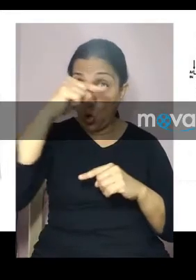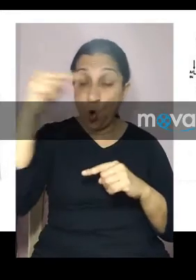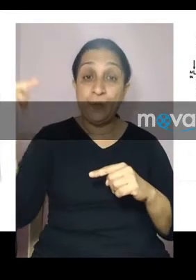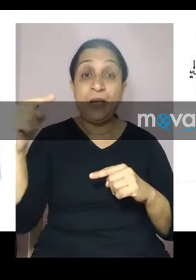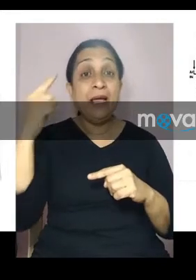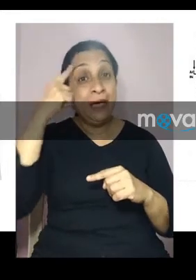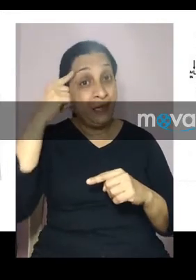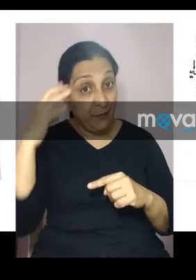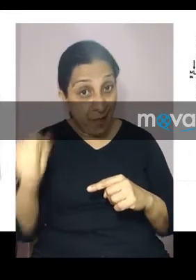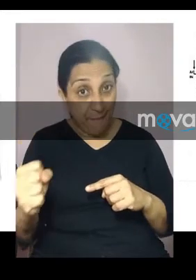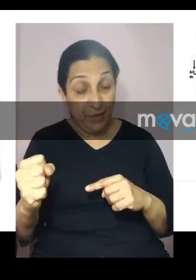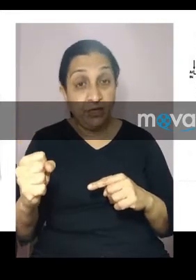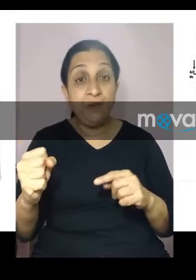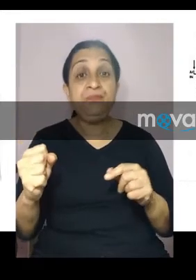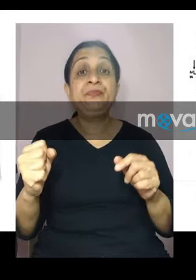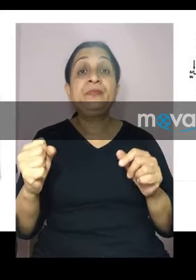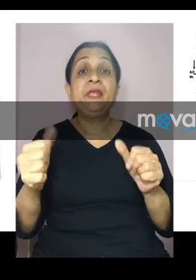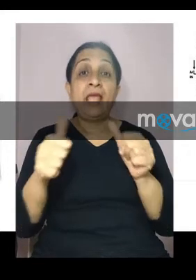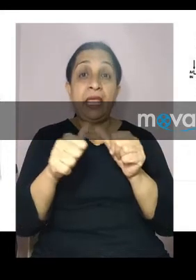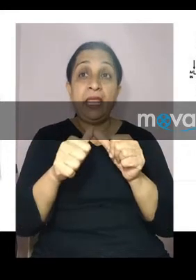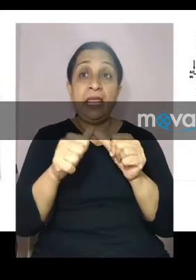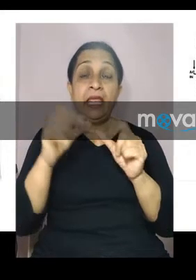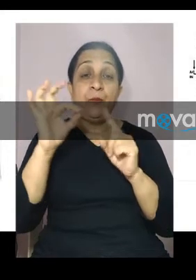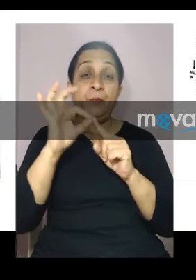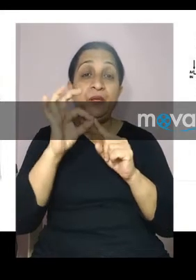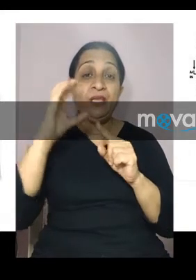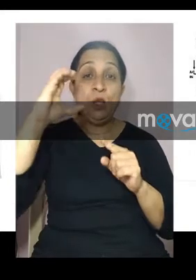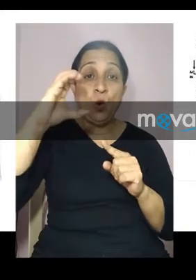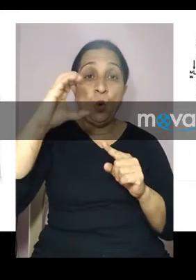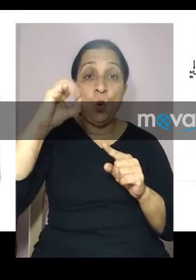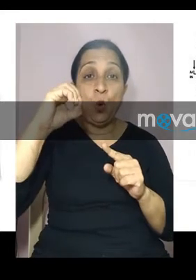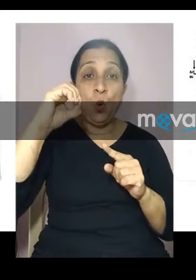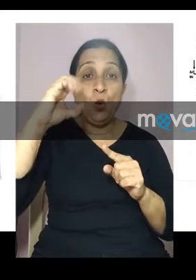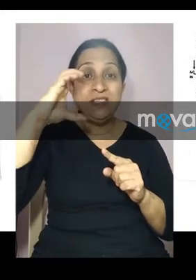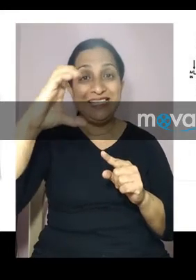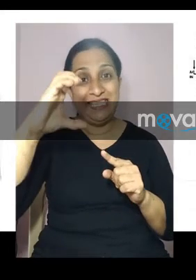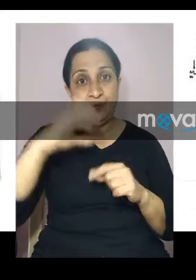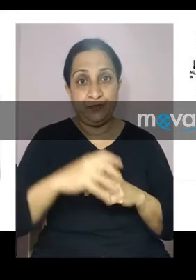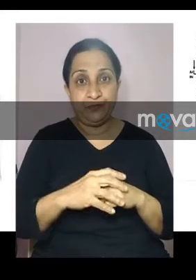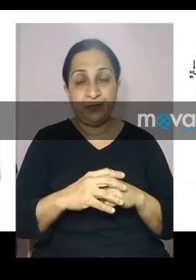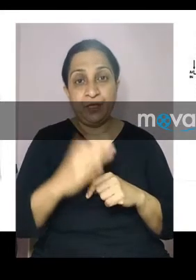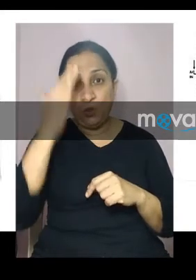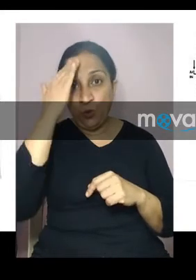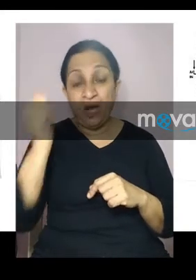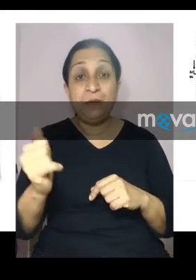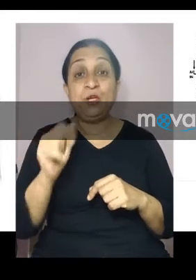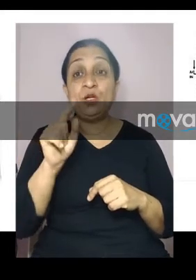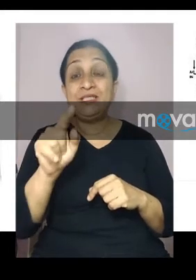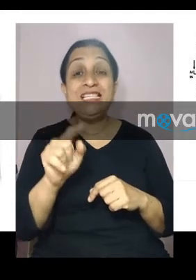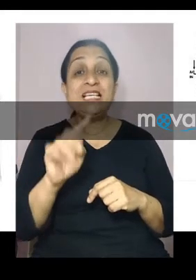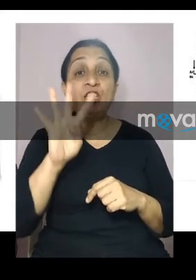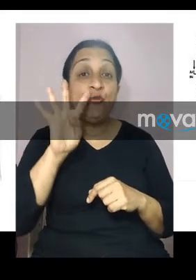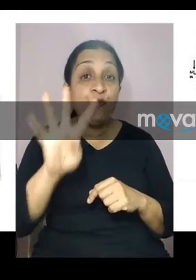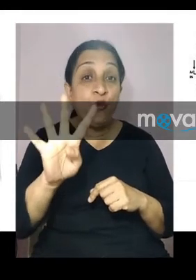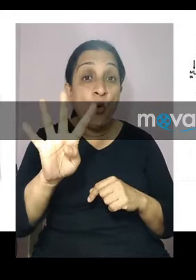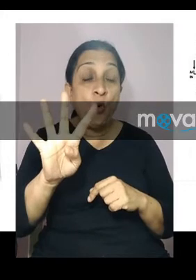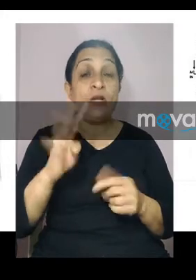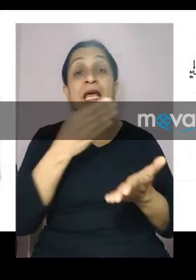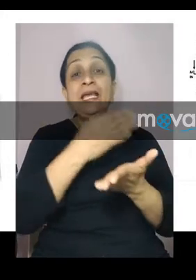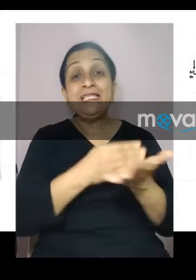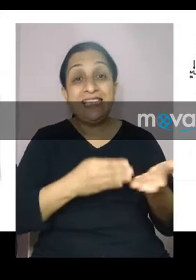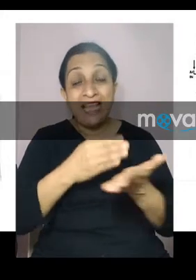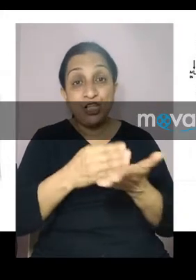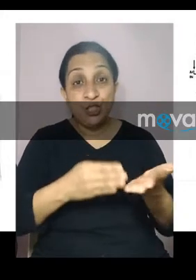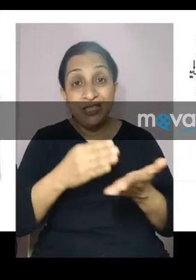the top, remember A, P, O, C. Why? Because these are the